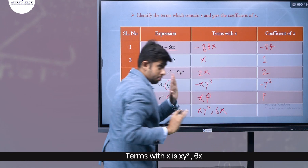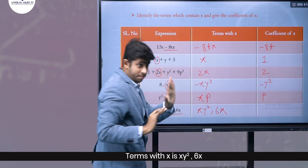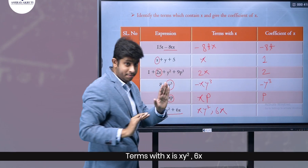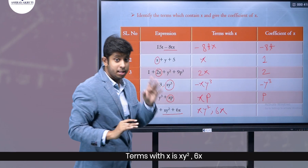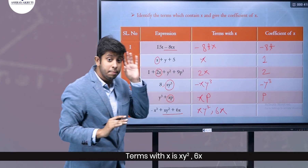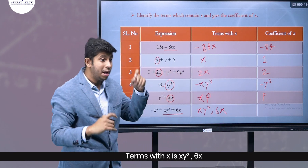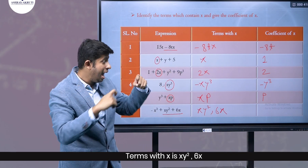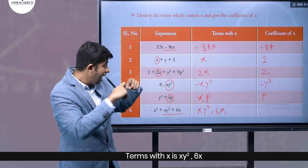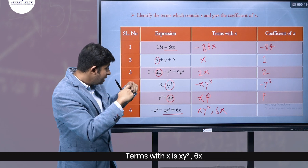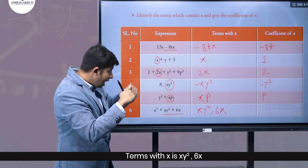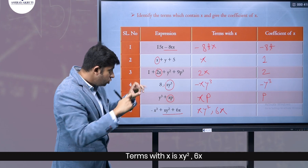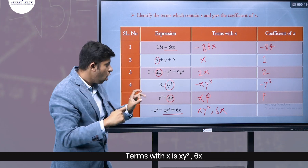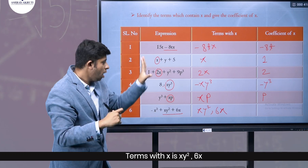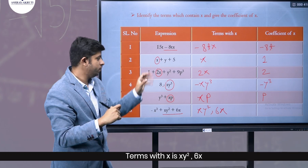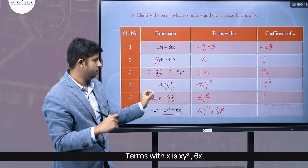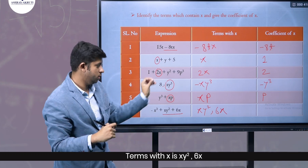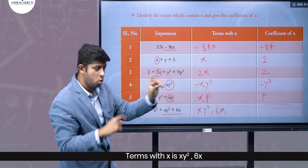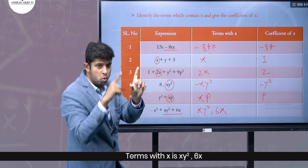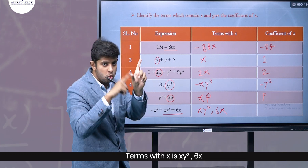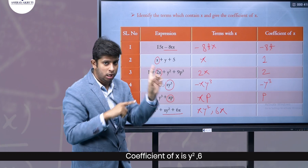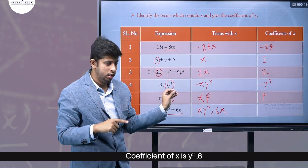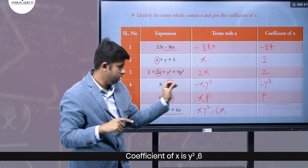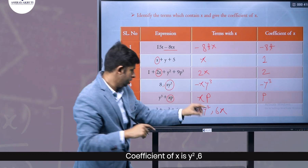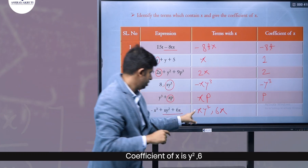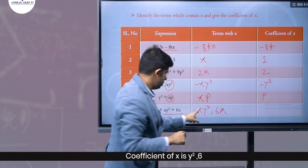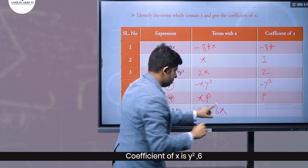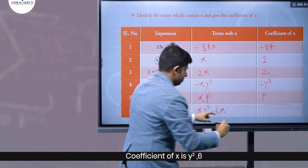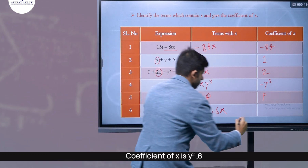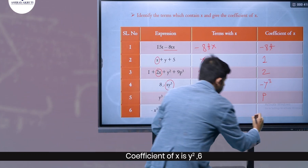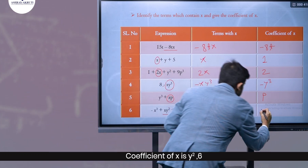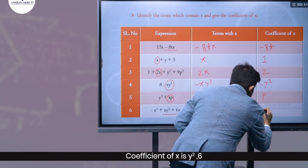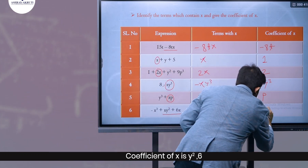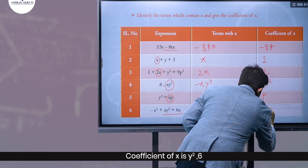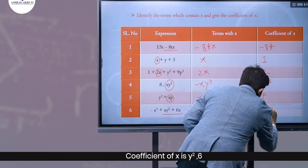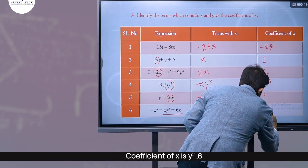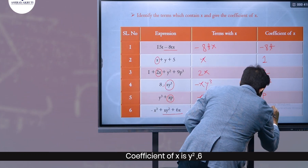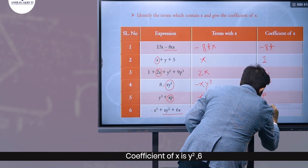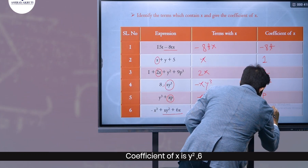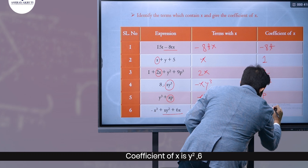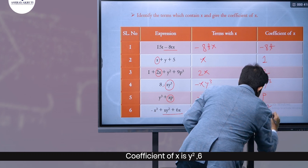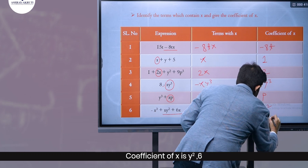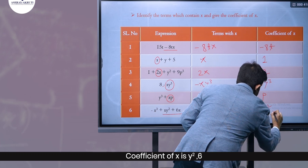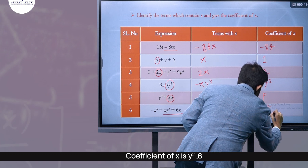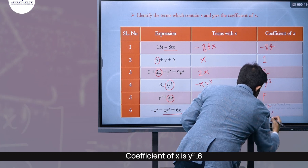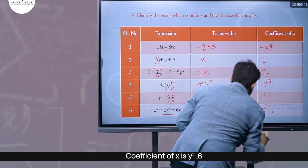square, 6x. Coefficient of x is y square,